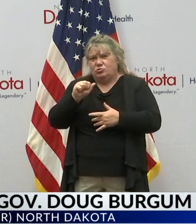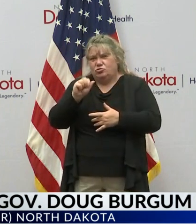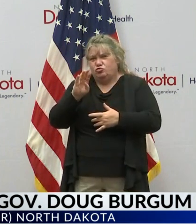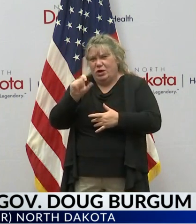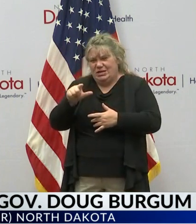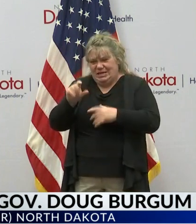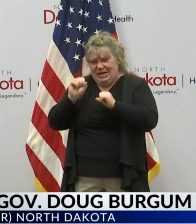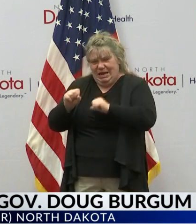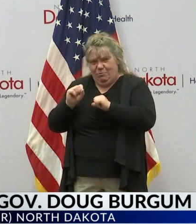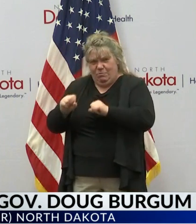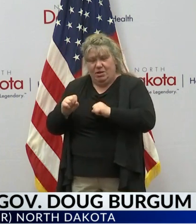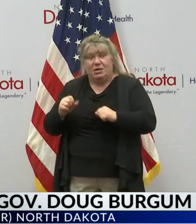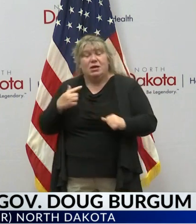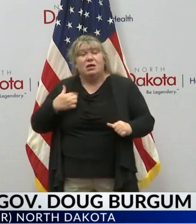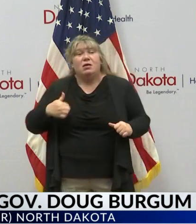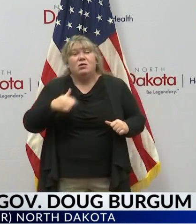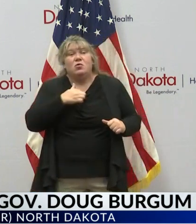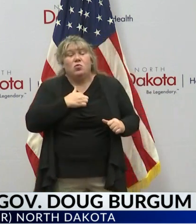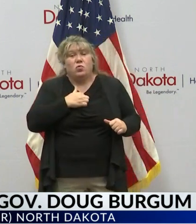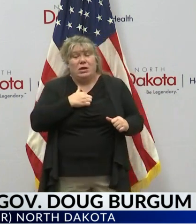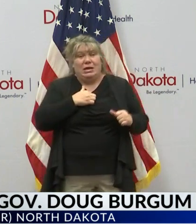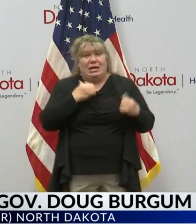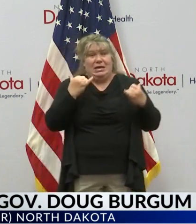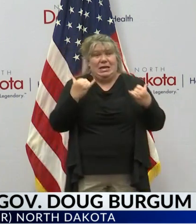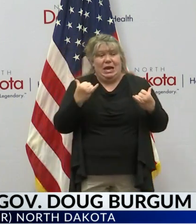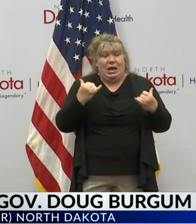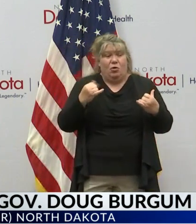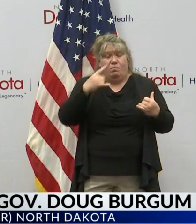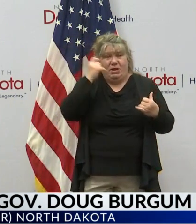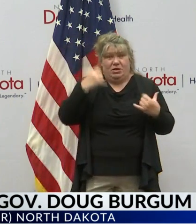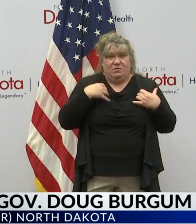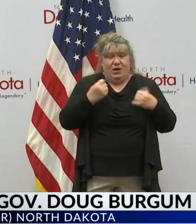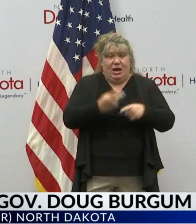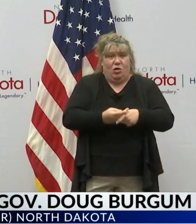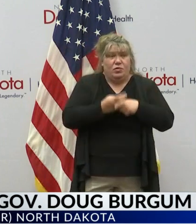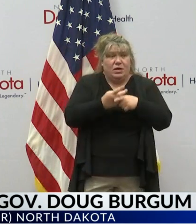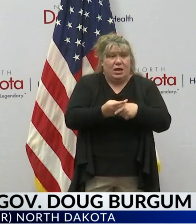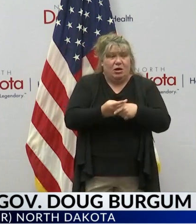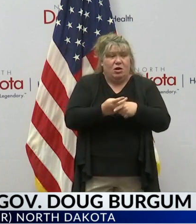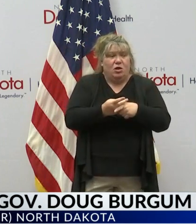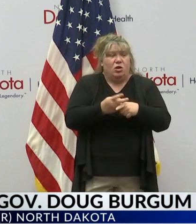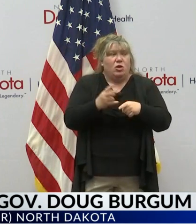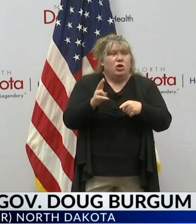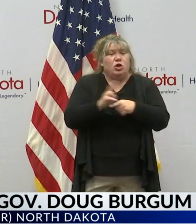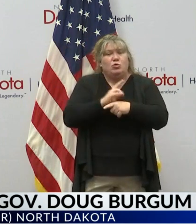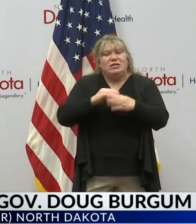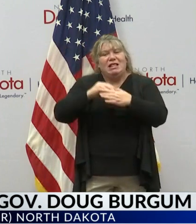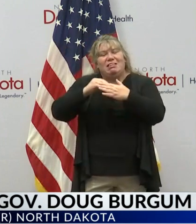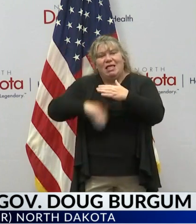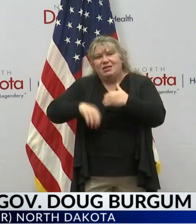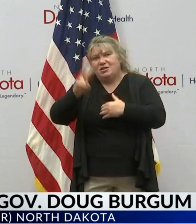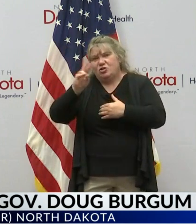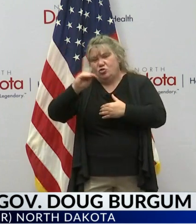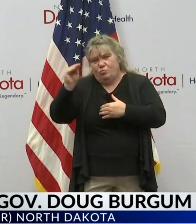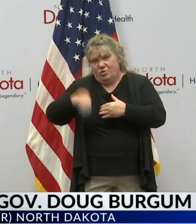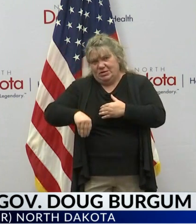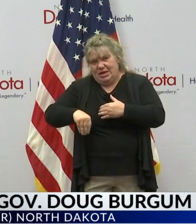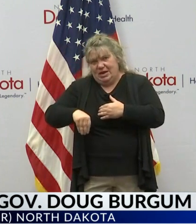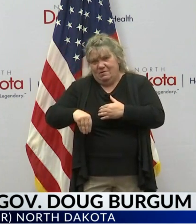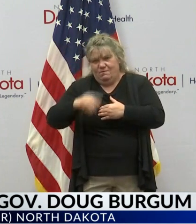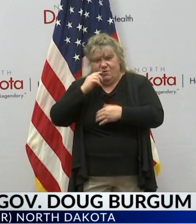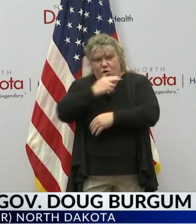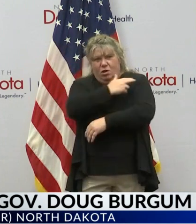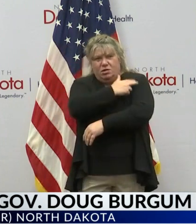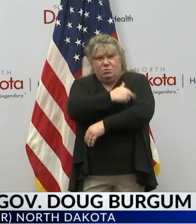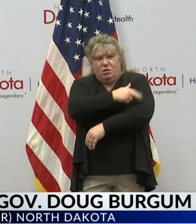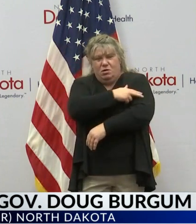capability. We are in a position, based on our healthcare capacity, using less than 2% for hospitalization, we can